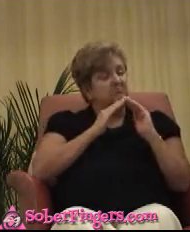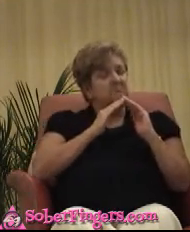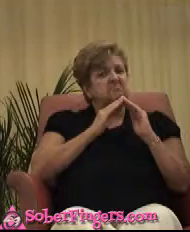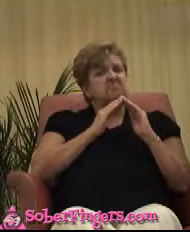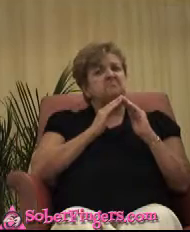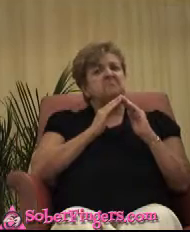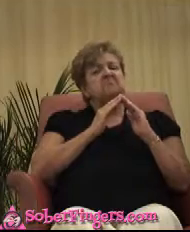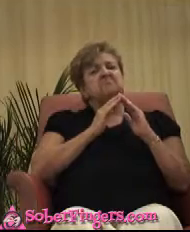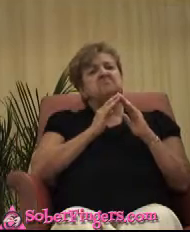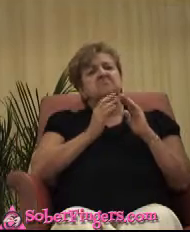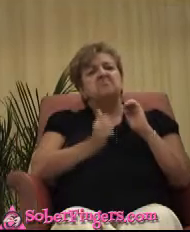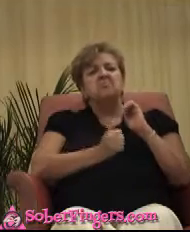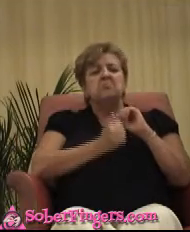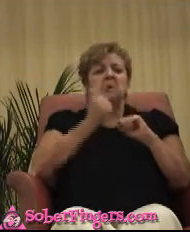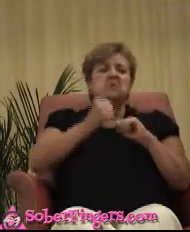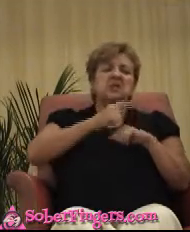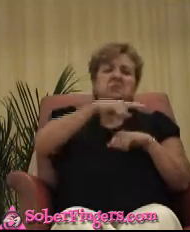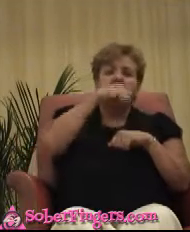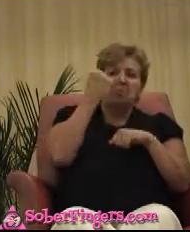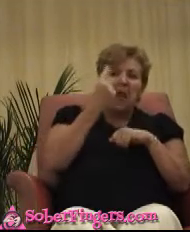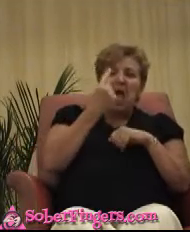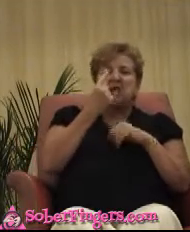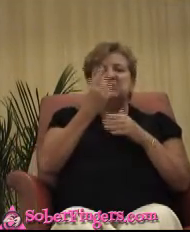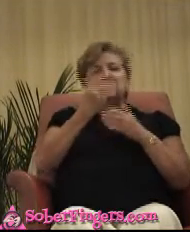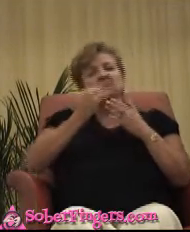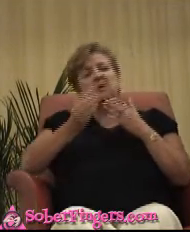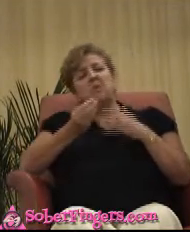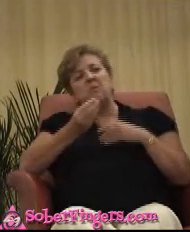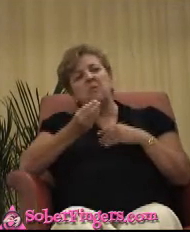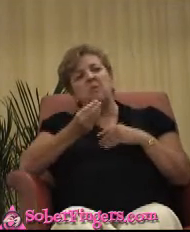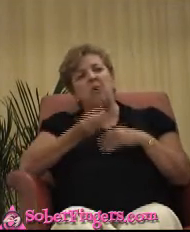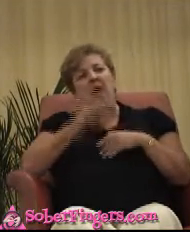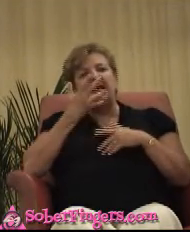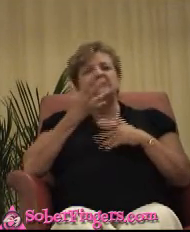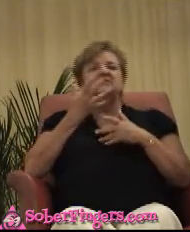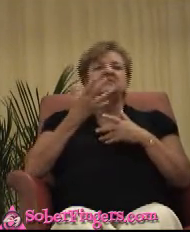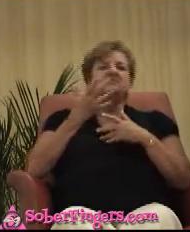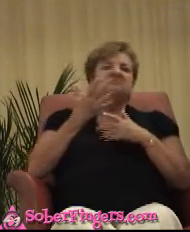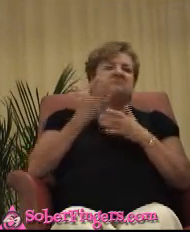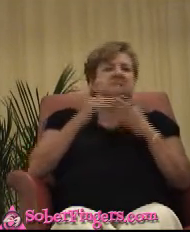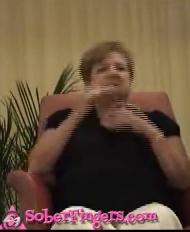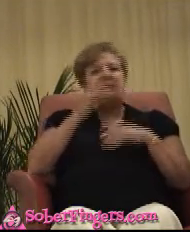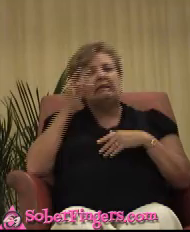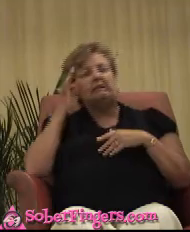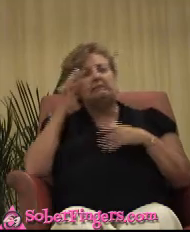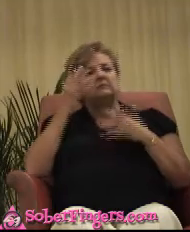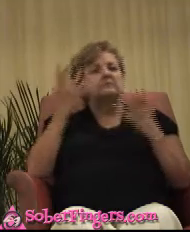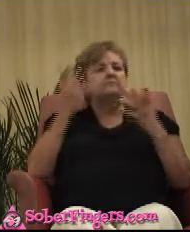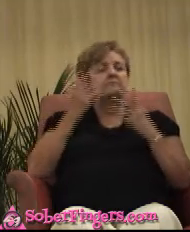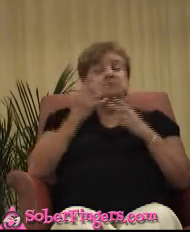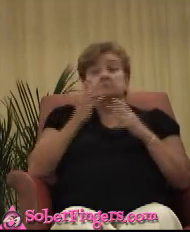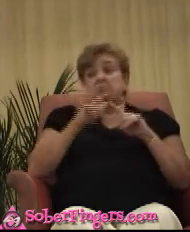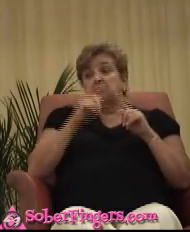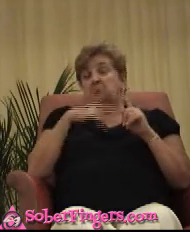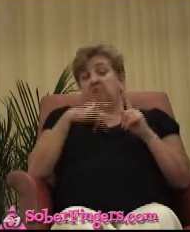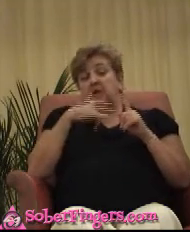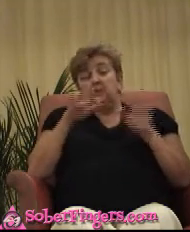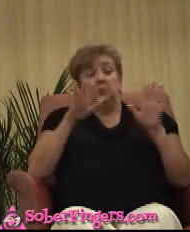of mostly blacks, whites, Hispanics, and Native Americans. We all got along great. Everybody got along great. It was in the 50s,